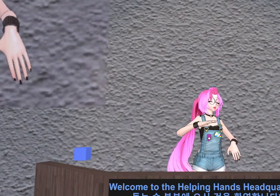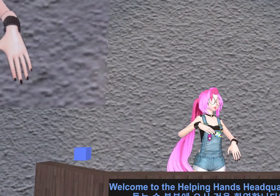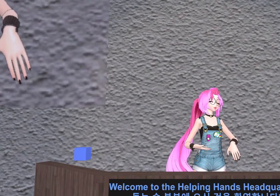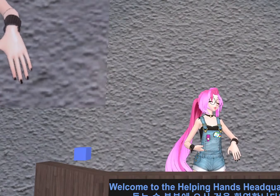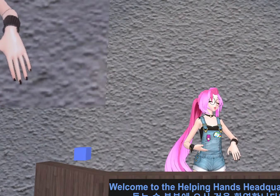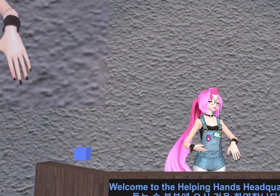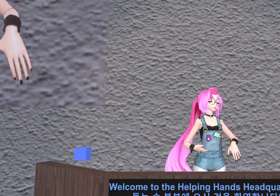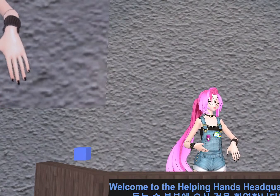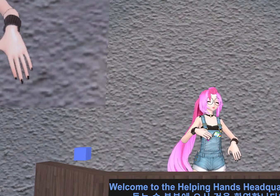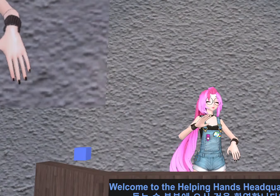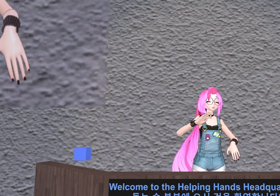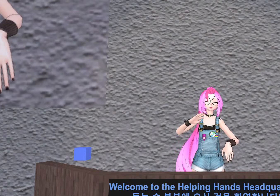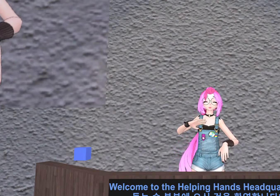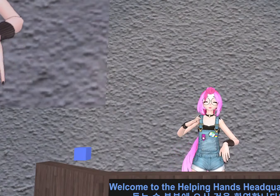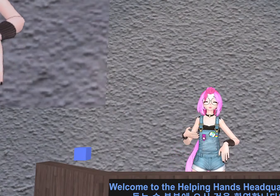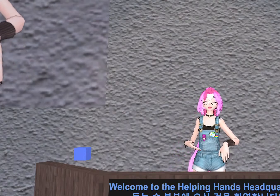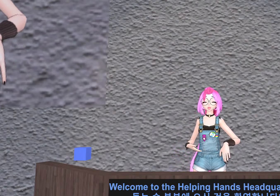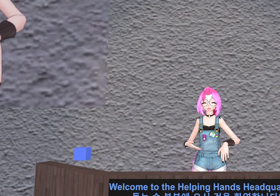We're happy to have you.